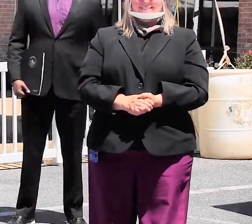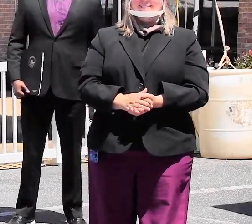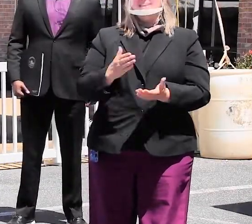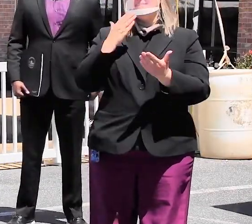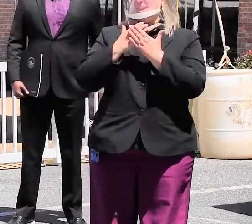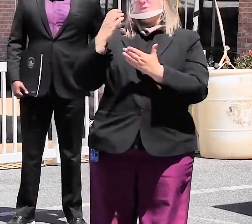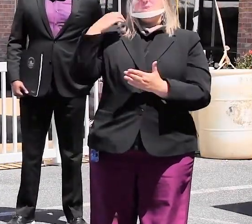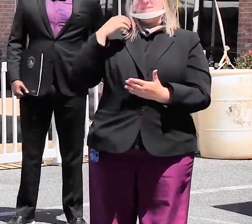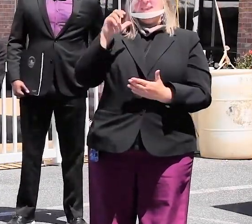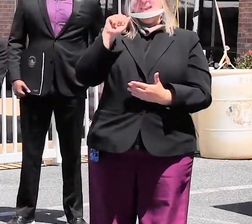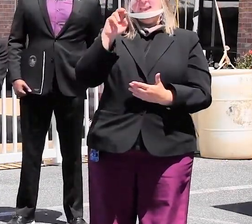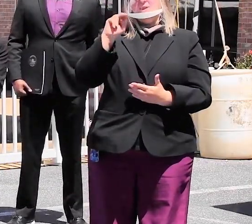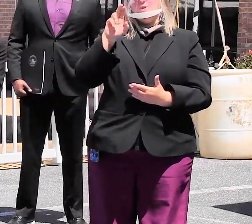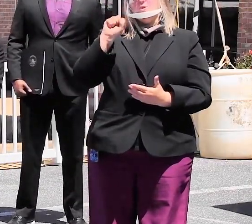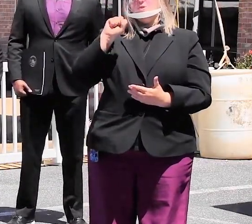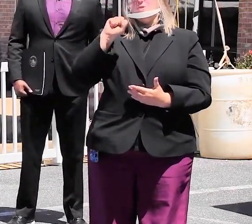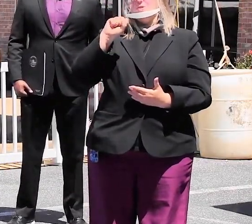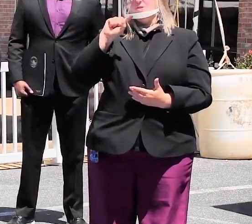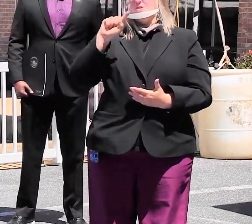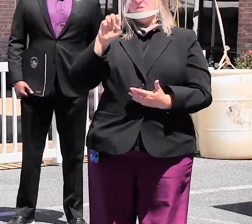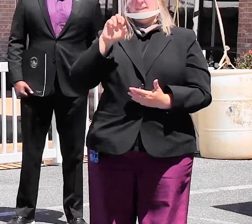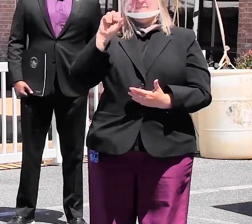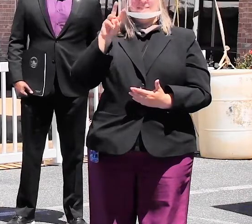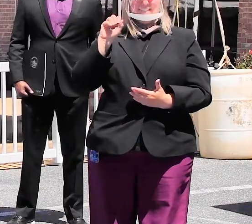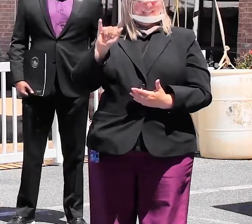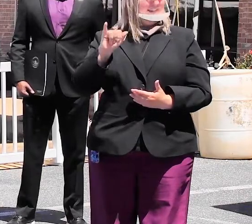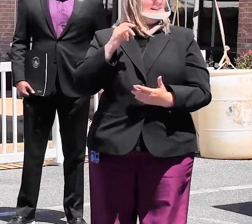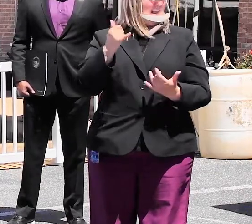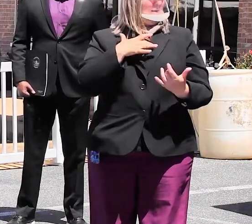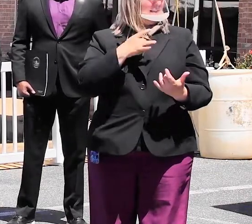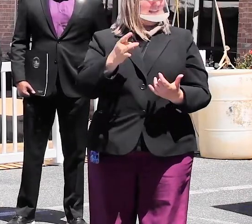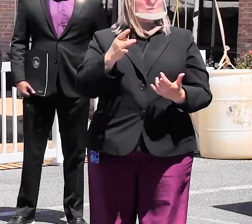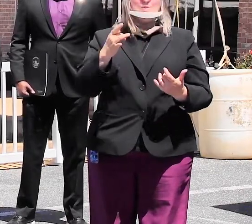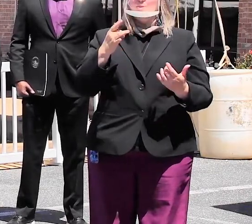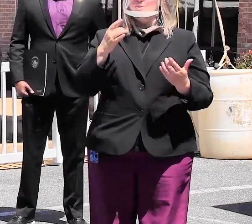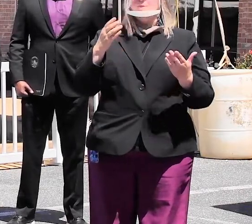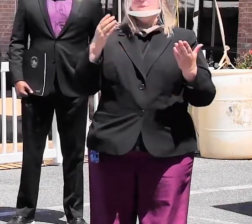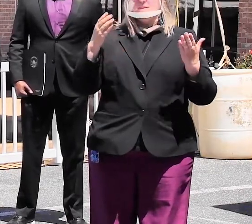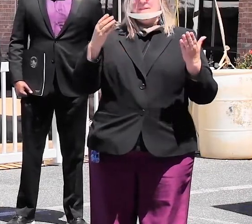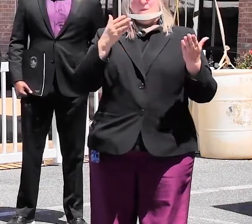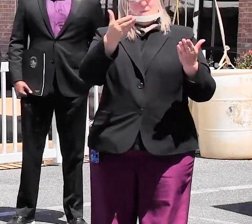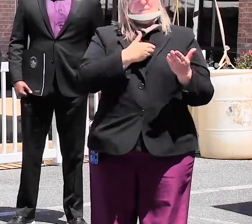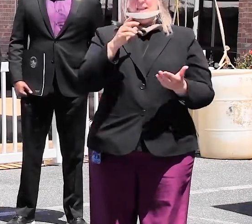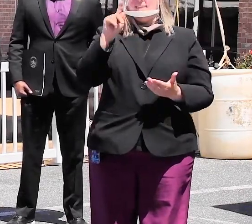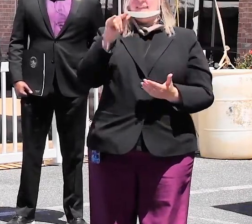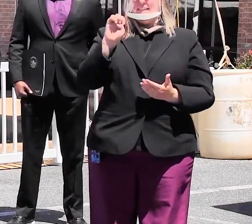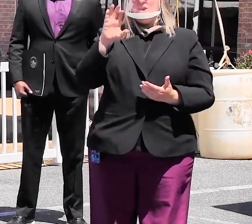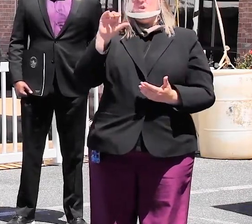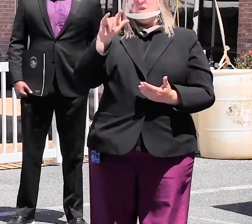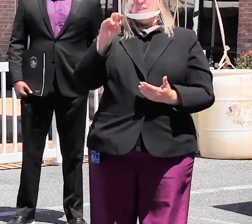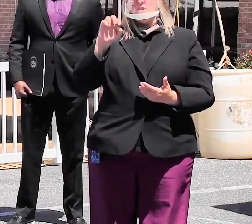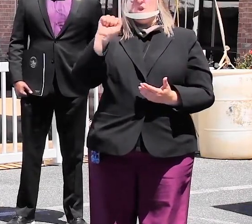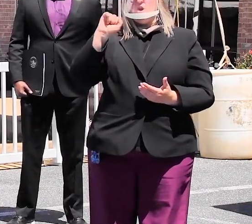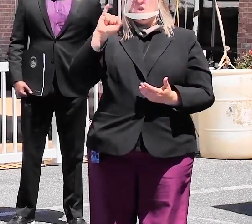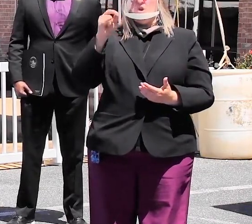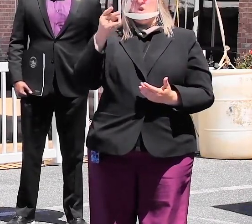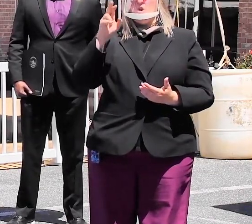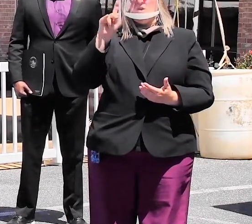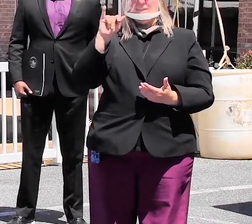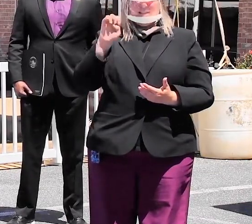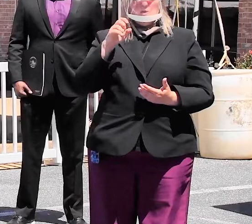Thank you, Chief Anuszewski. And now I'd like to welcome Katie Collins-Erkey, who is the Executive Director of the